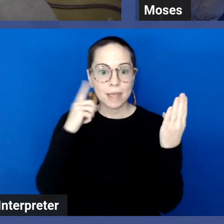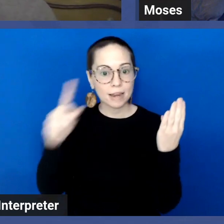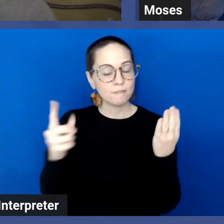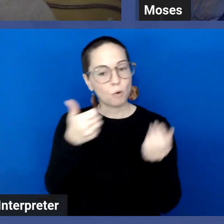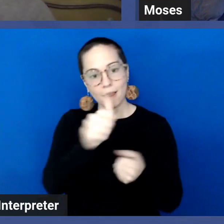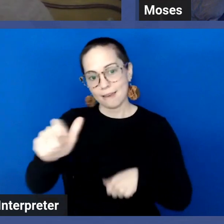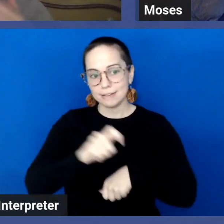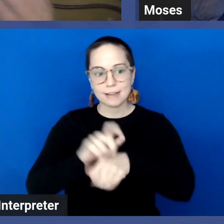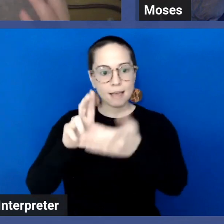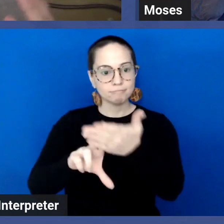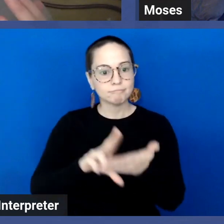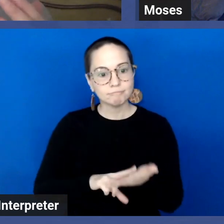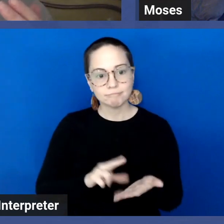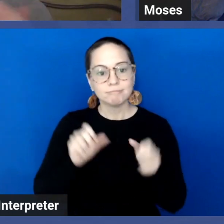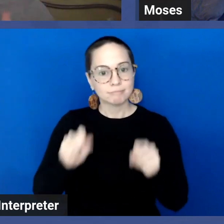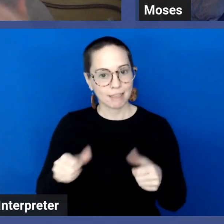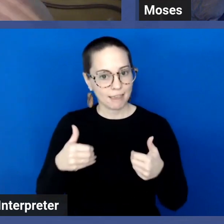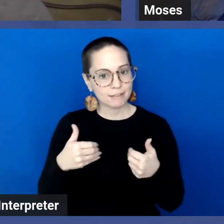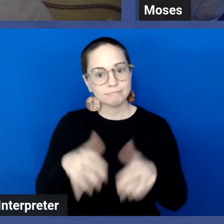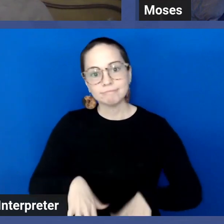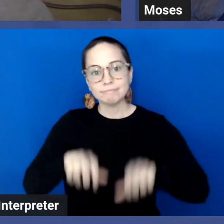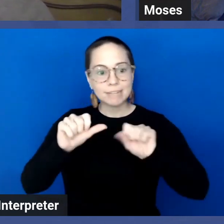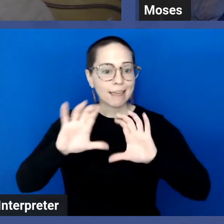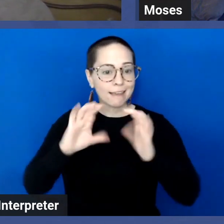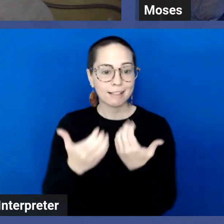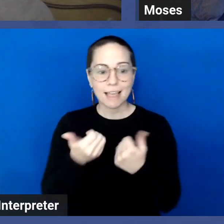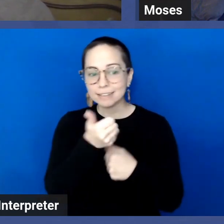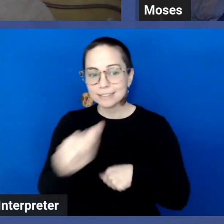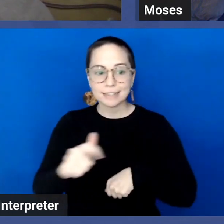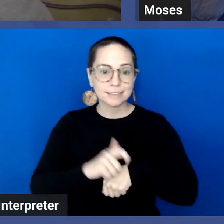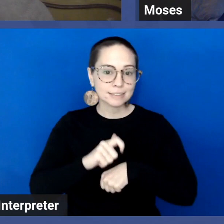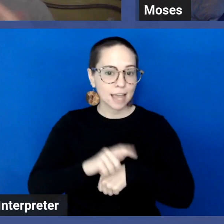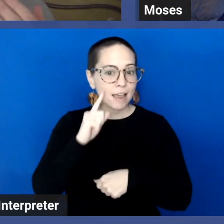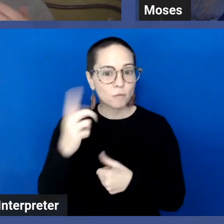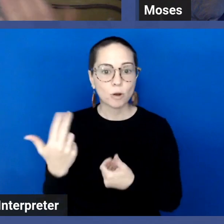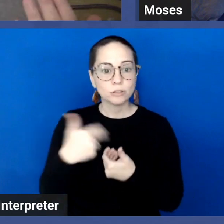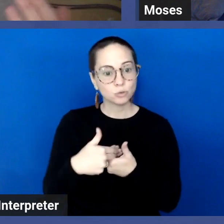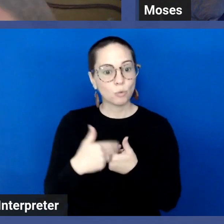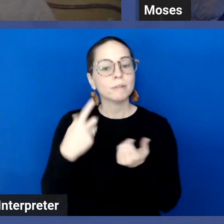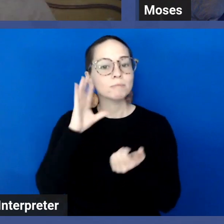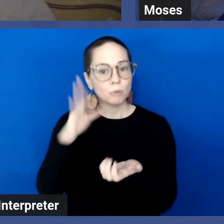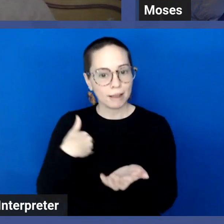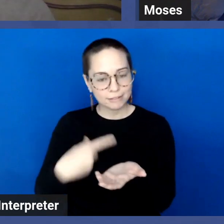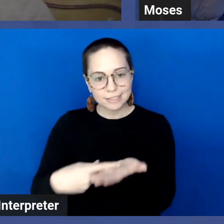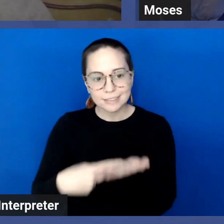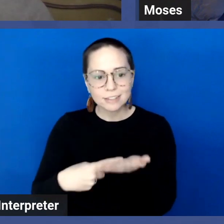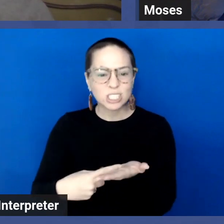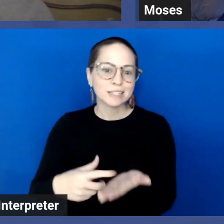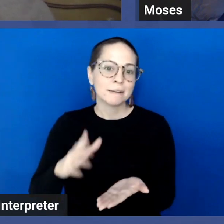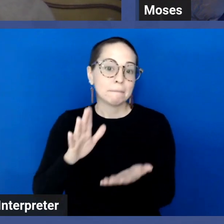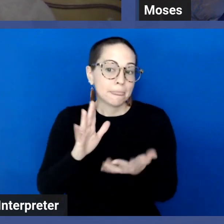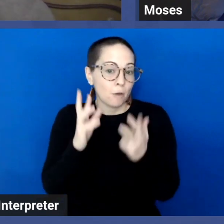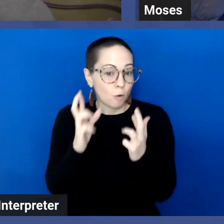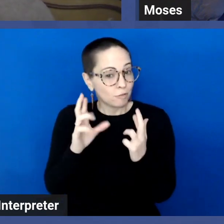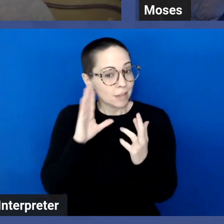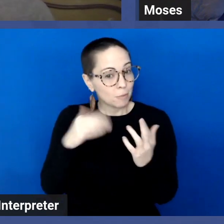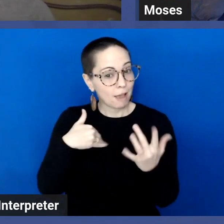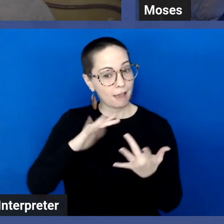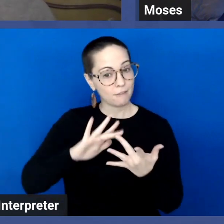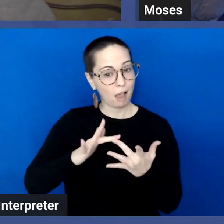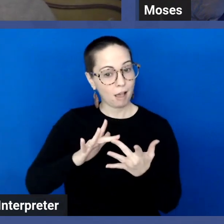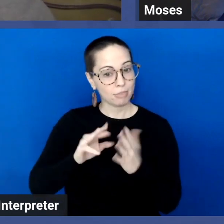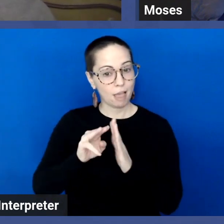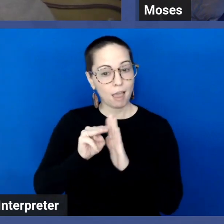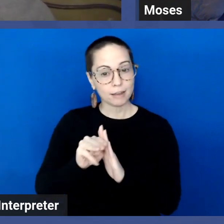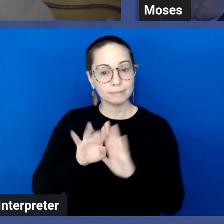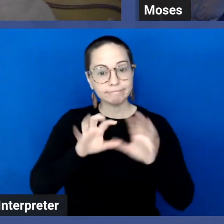where there will be live classes with discussions that people are welcome to join. And then hopefully there'll also be some online modules so that people can learn at